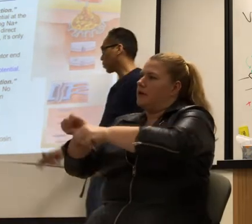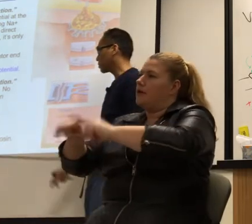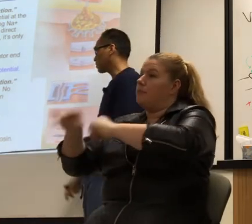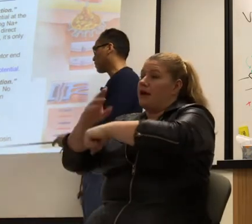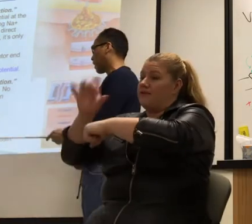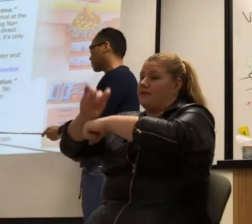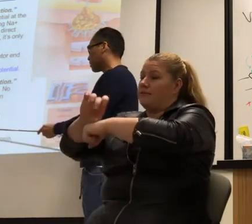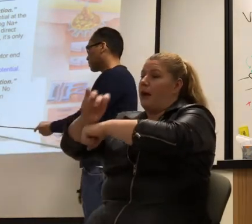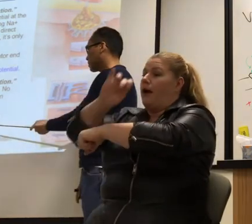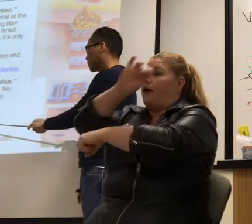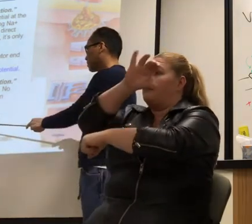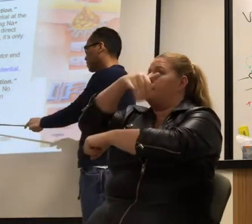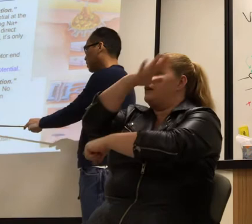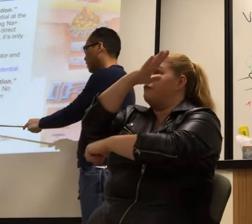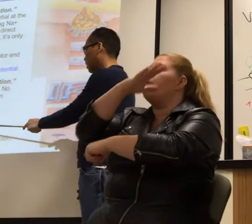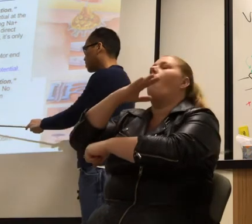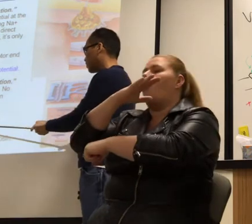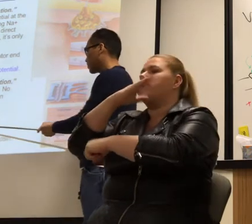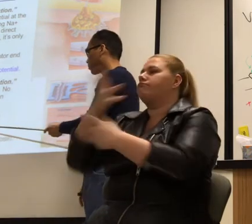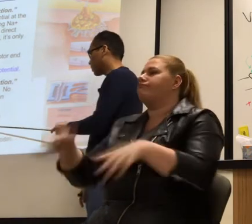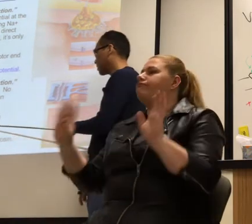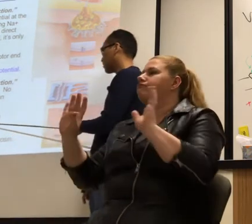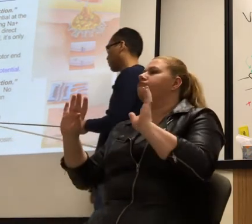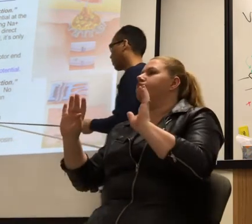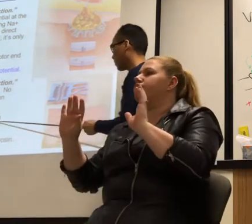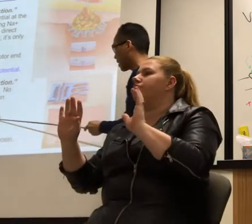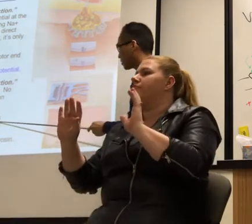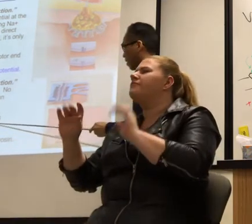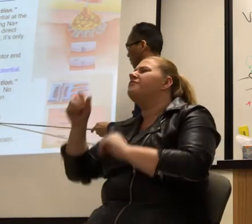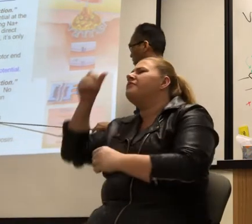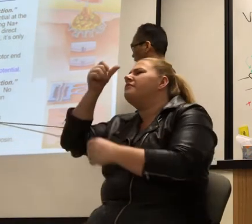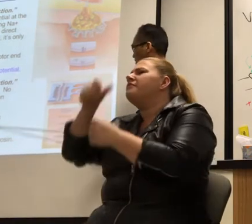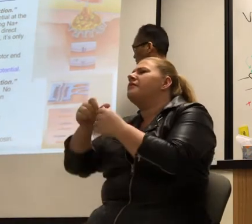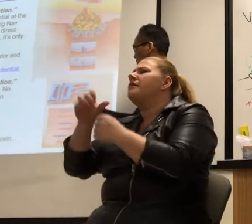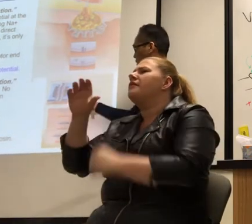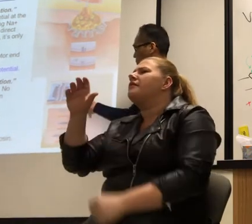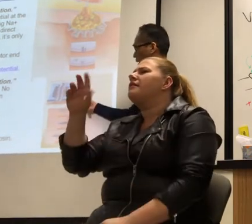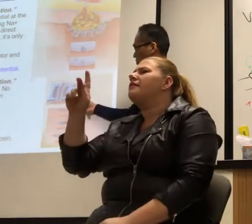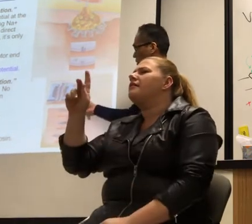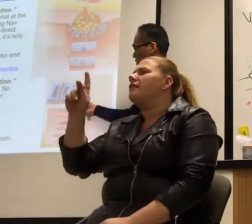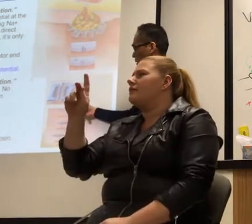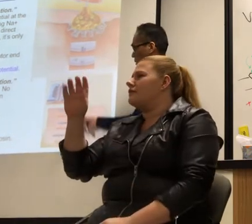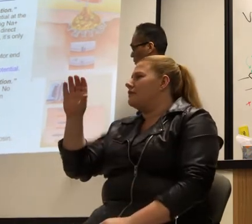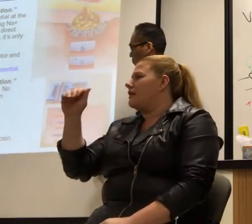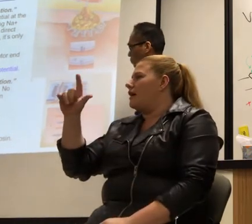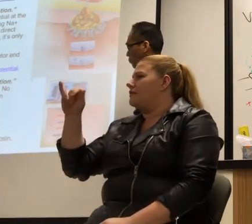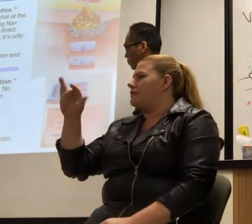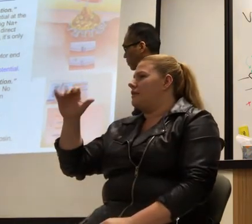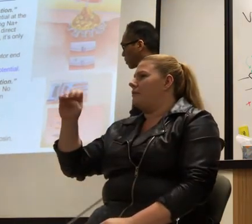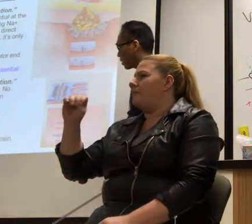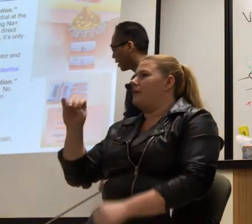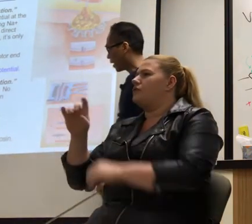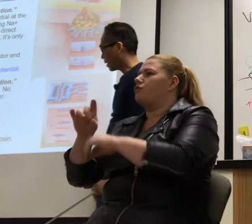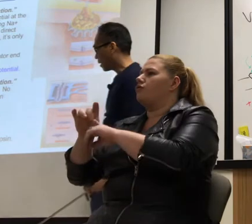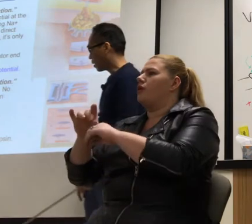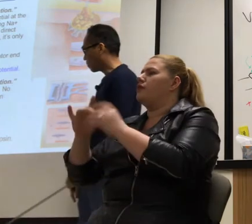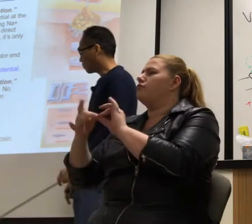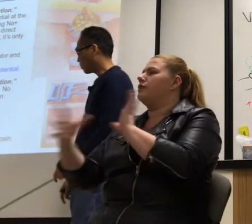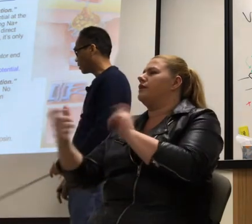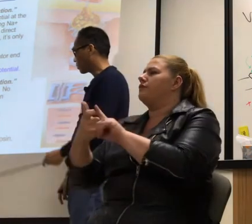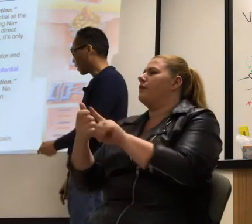is the importance of calcium. Calcium is released from SR, that stands for sarcoplasmic reticulum,